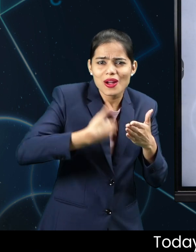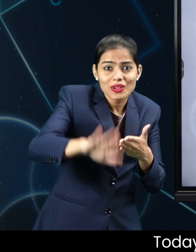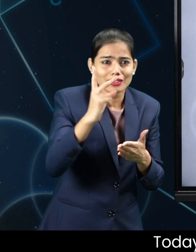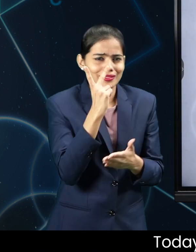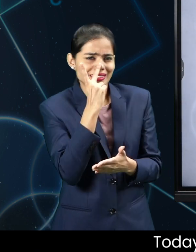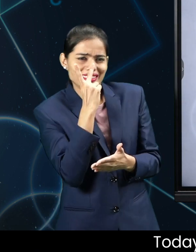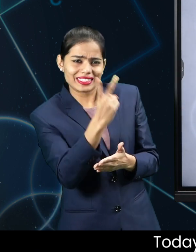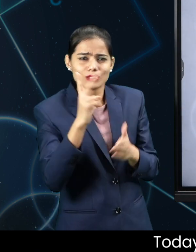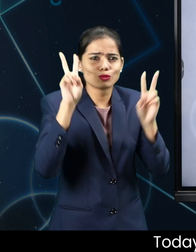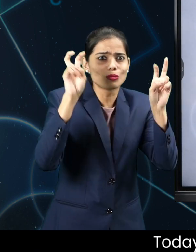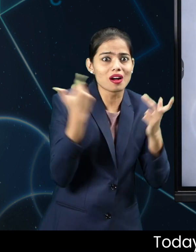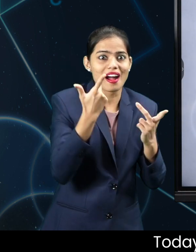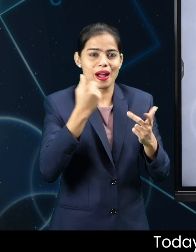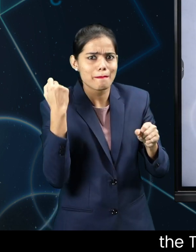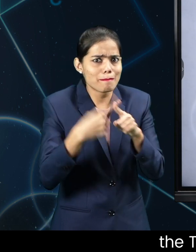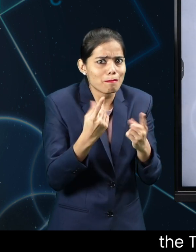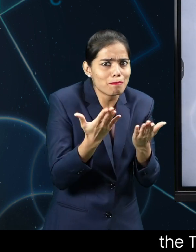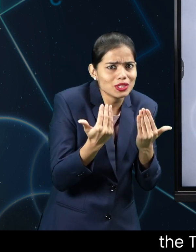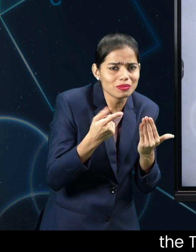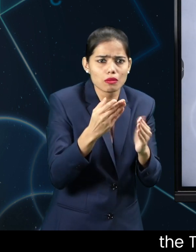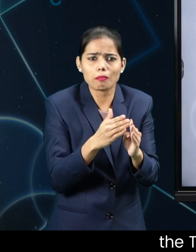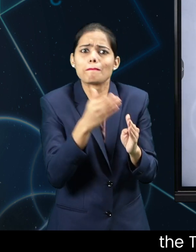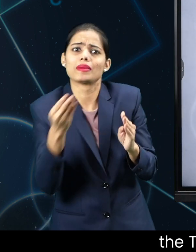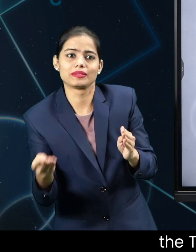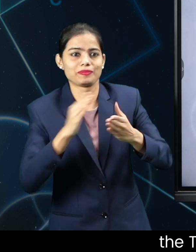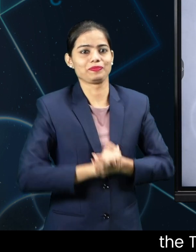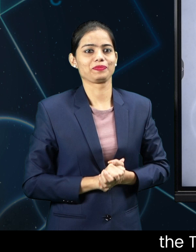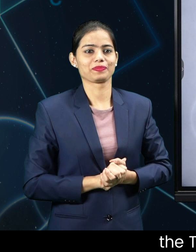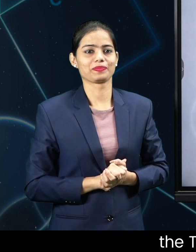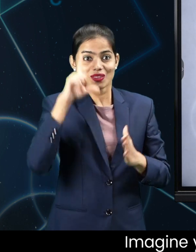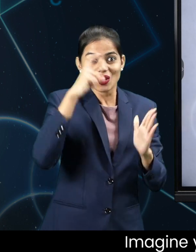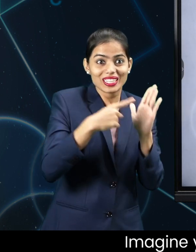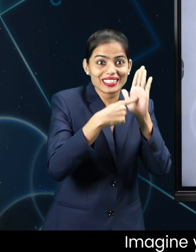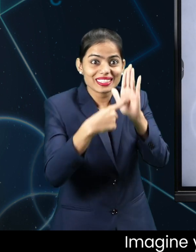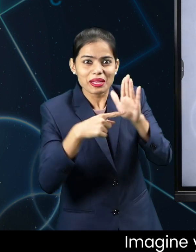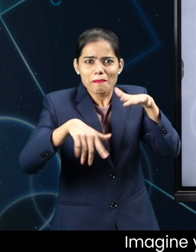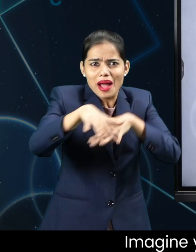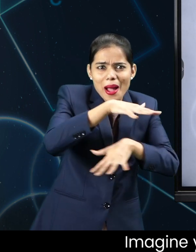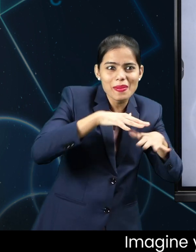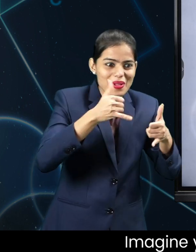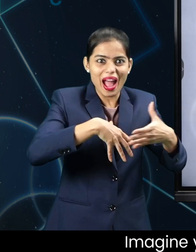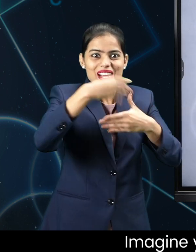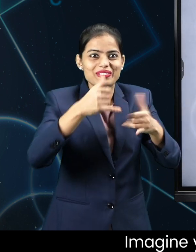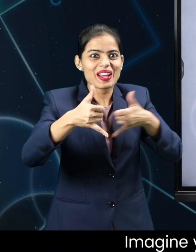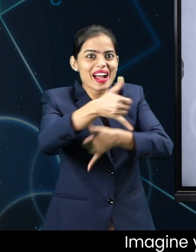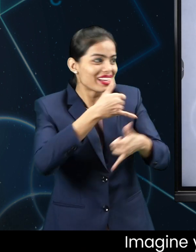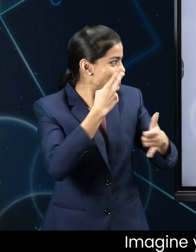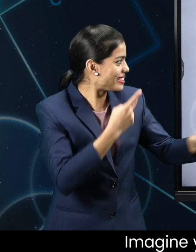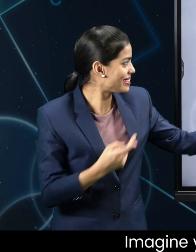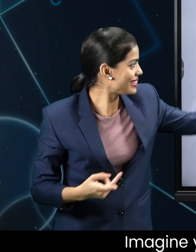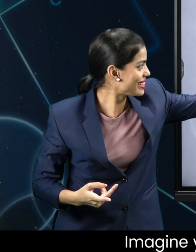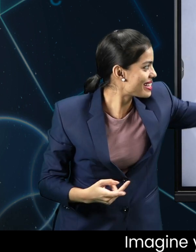Today, in this part, we are going to see the type of probability approaches. Imagine you are planning a picnic